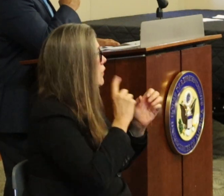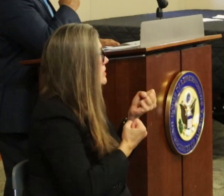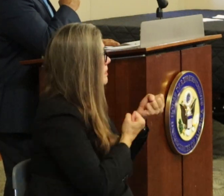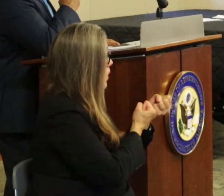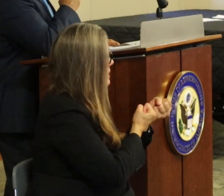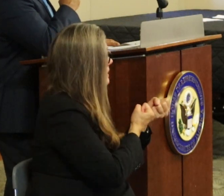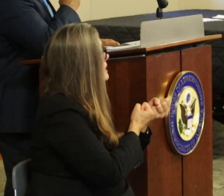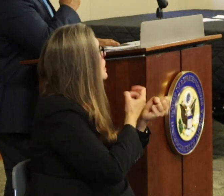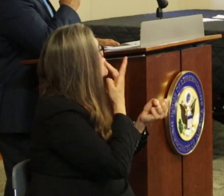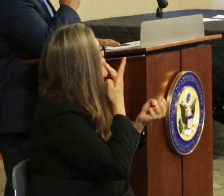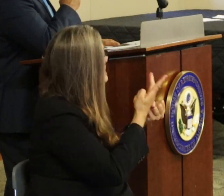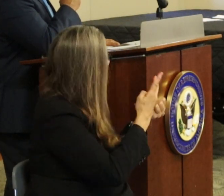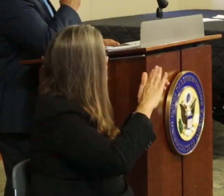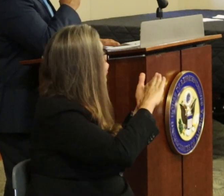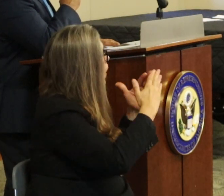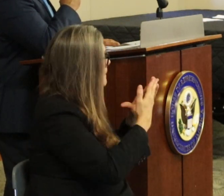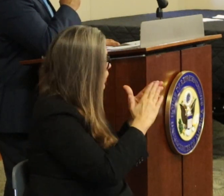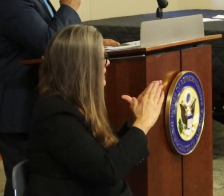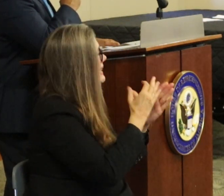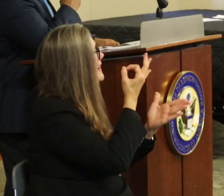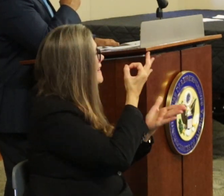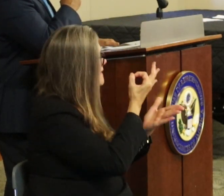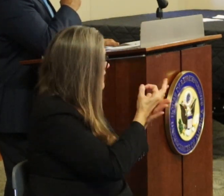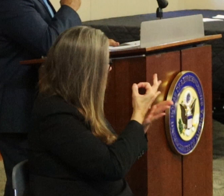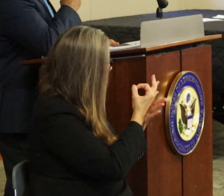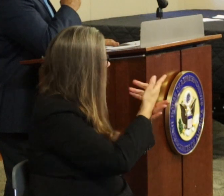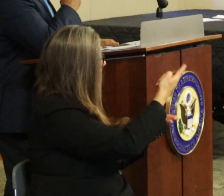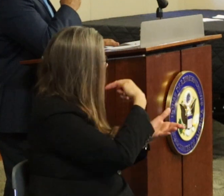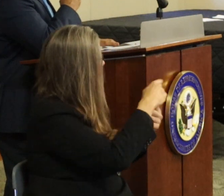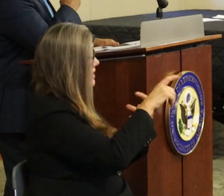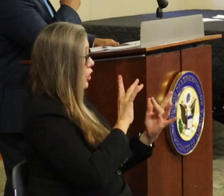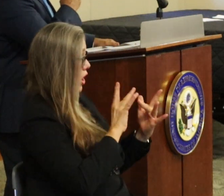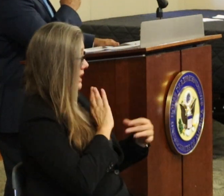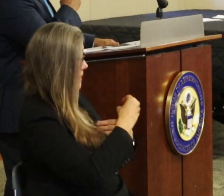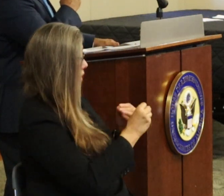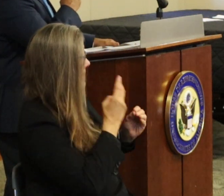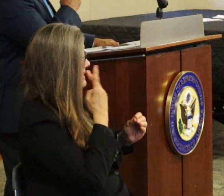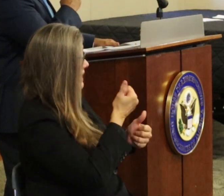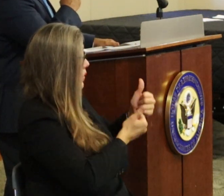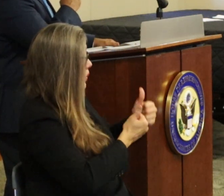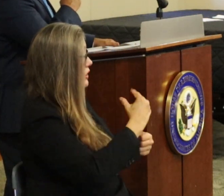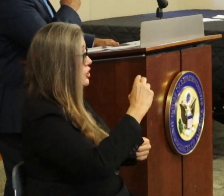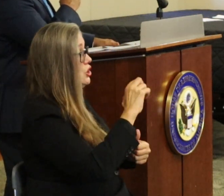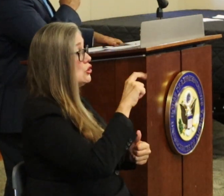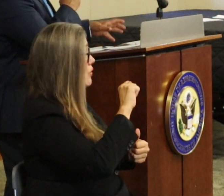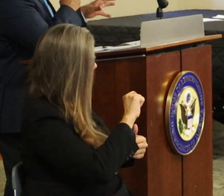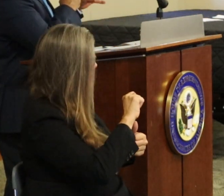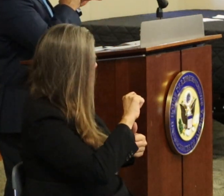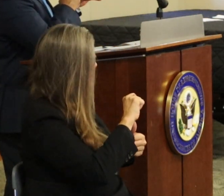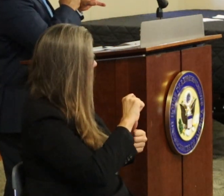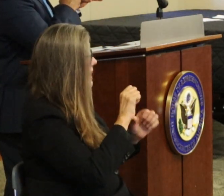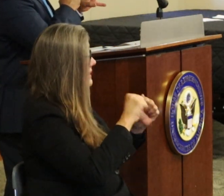work with my office to see what grants and funding streams exist out there to assist the Orcutt Senior Center